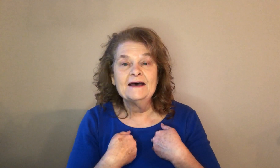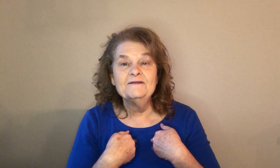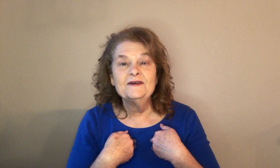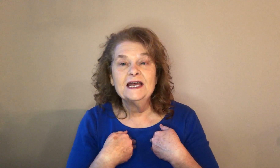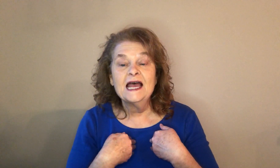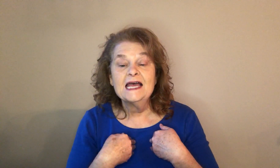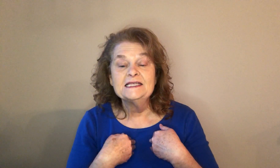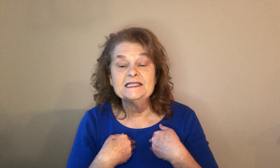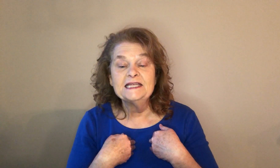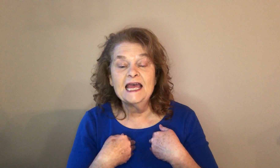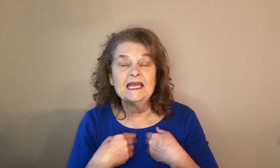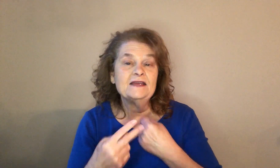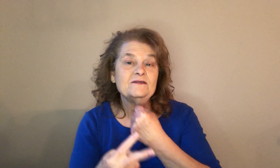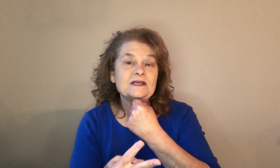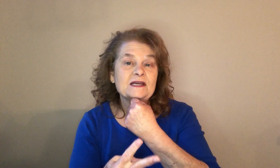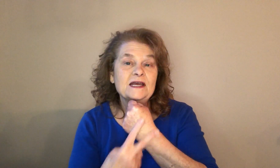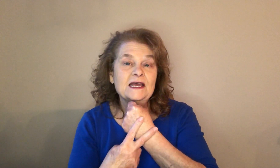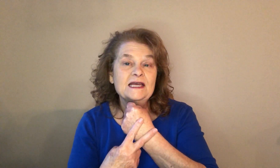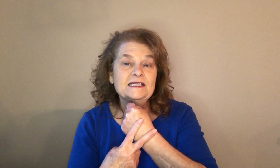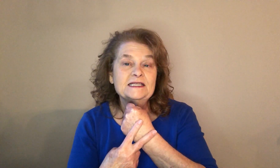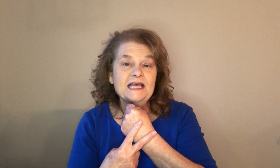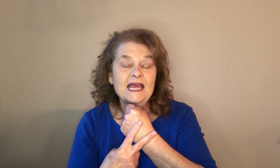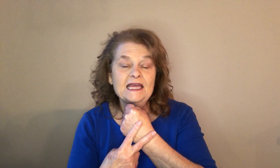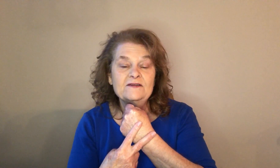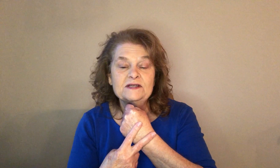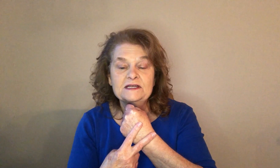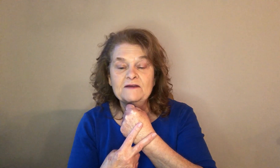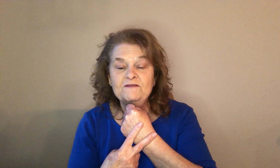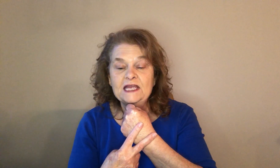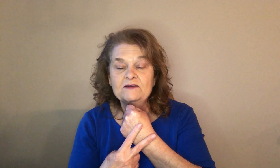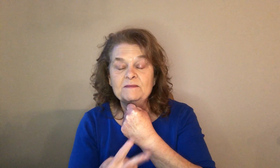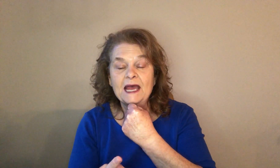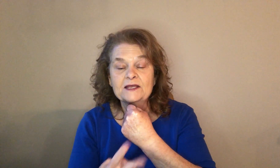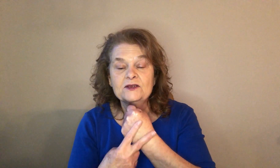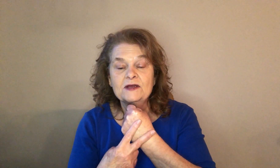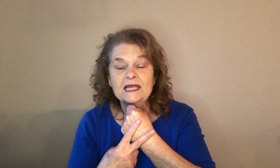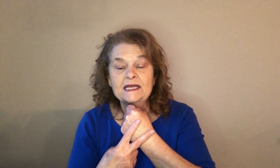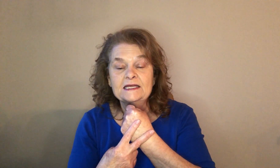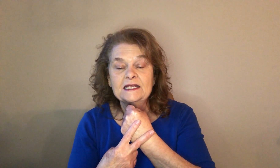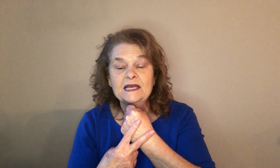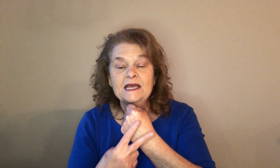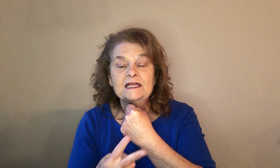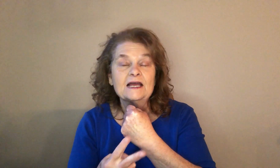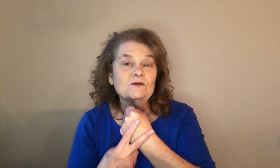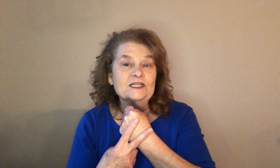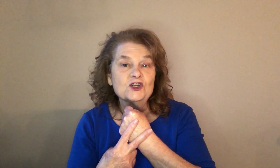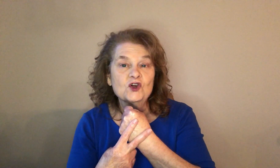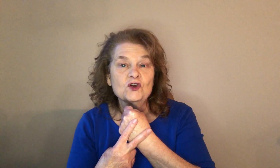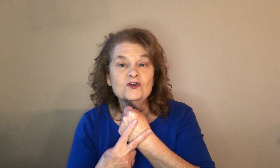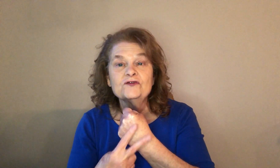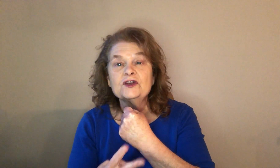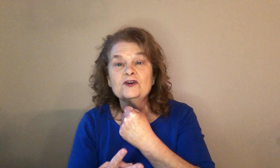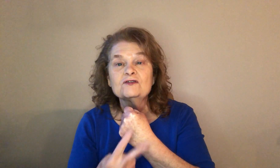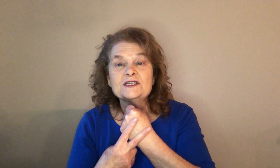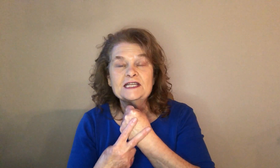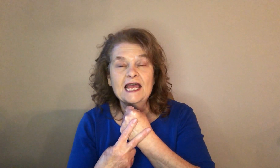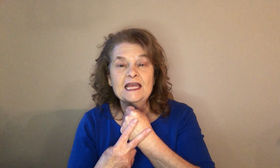have saved. Saved, the V on the back of your hand, like reserved or